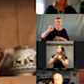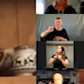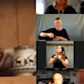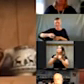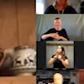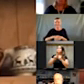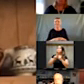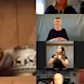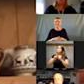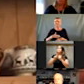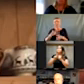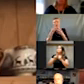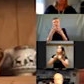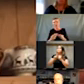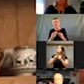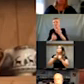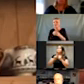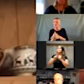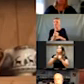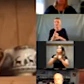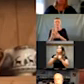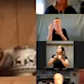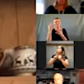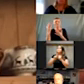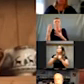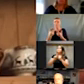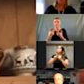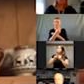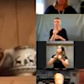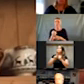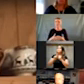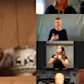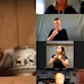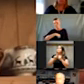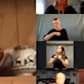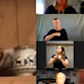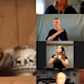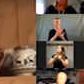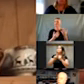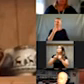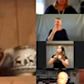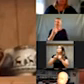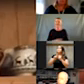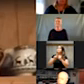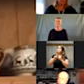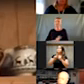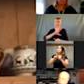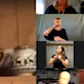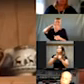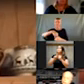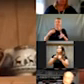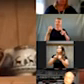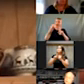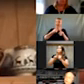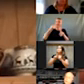I'm appreciative of the chance to speak to you today, and I do so in my personal capacity. When I got involved in this campaign